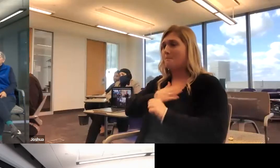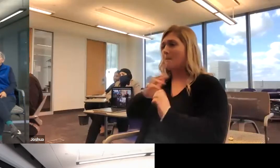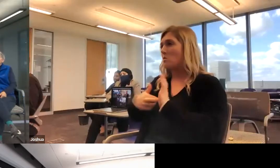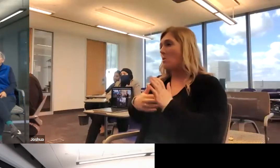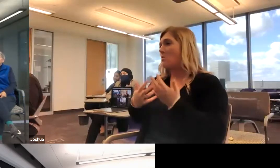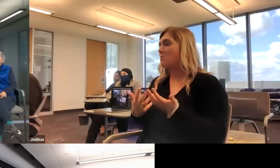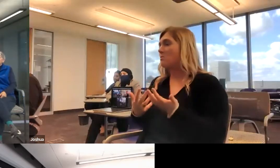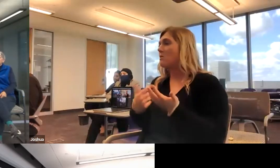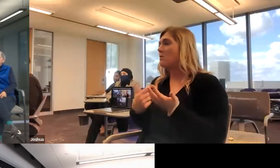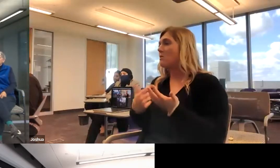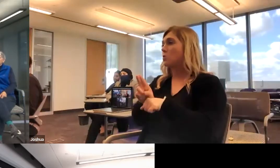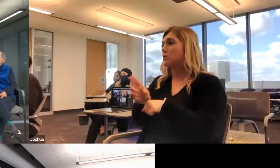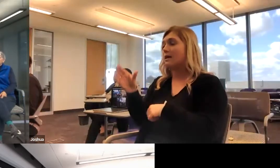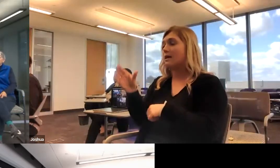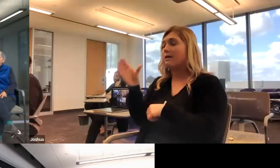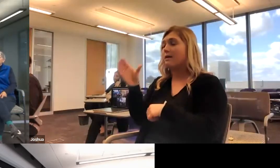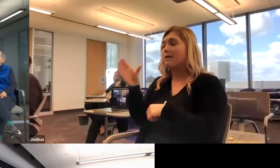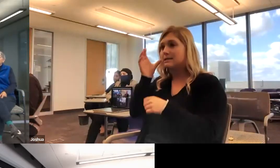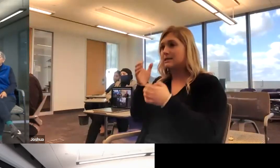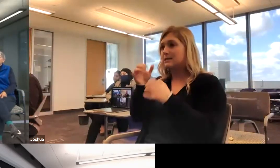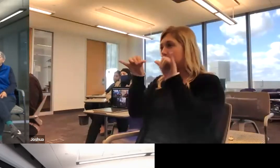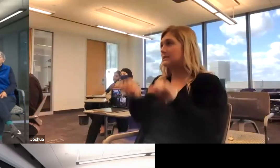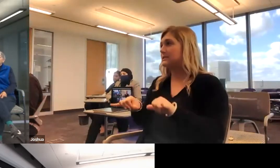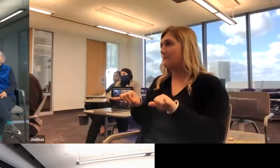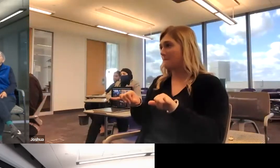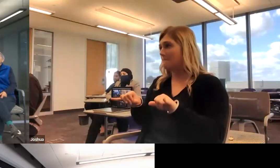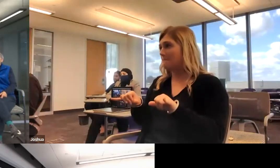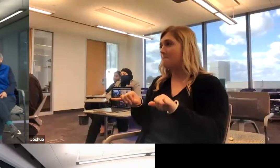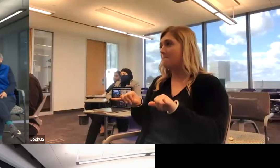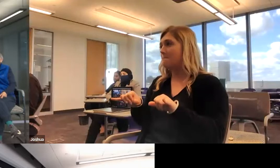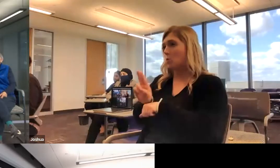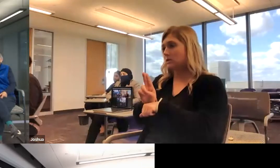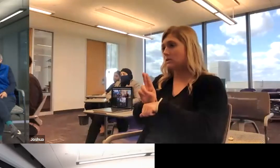you know, I use a listening system. I have a listening device.